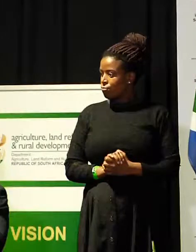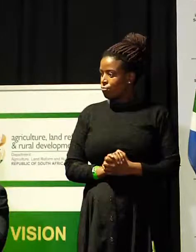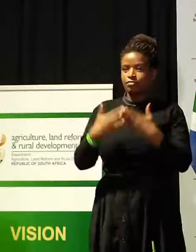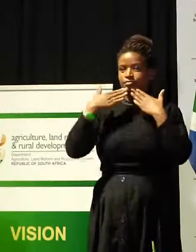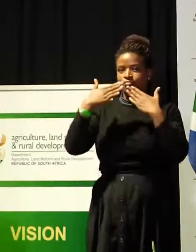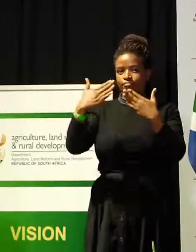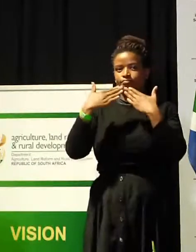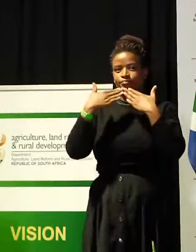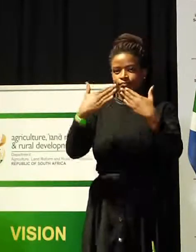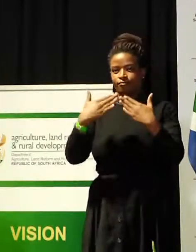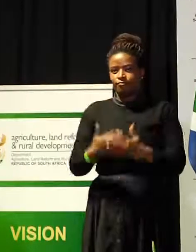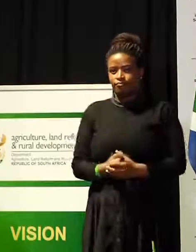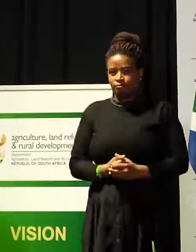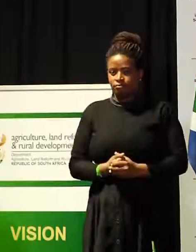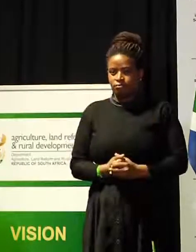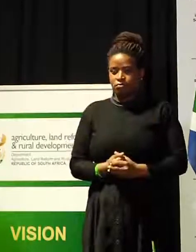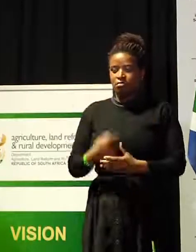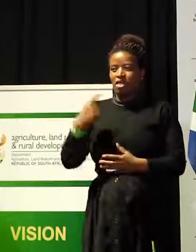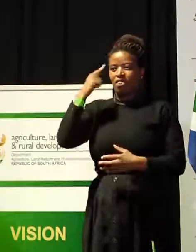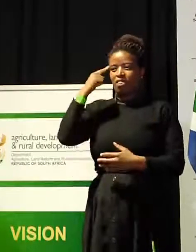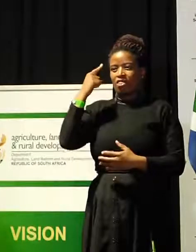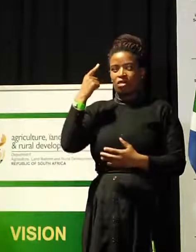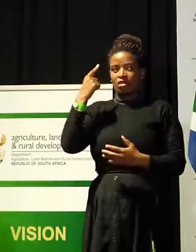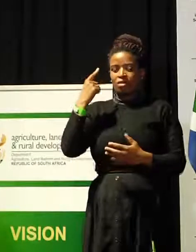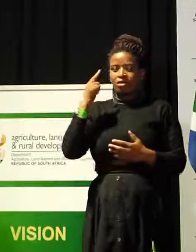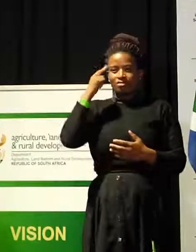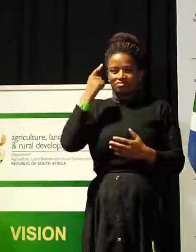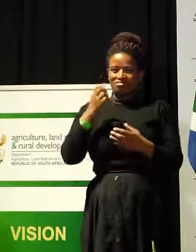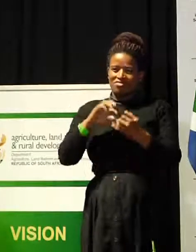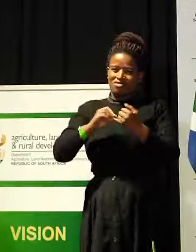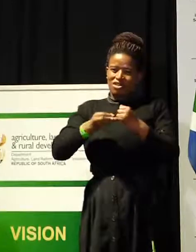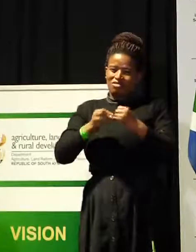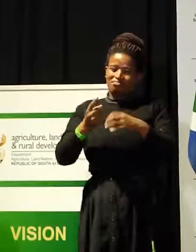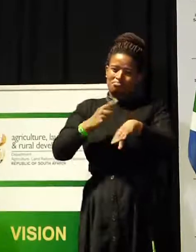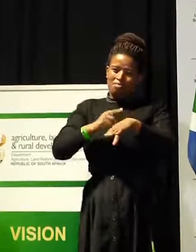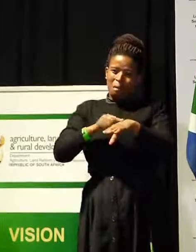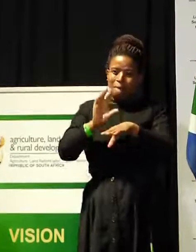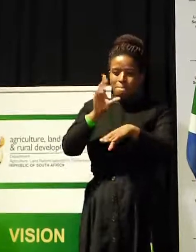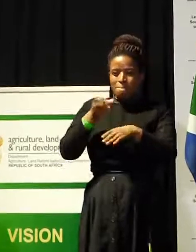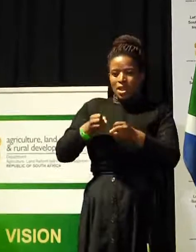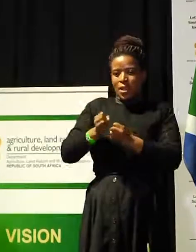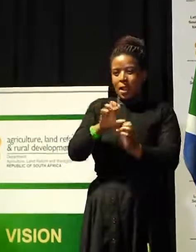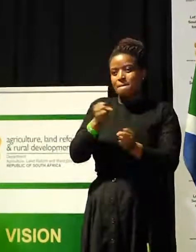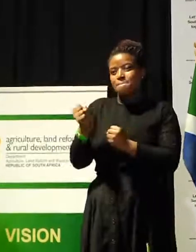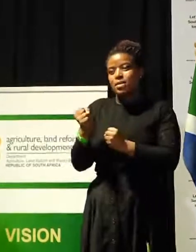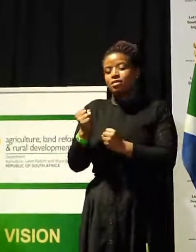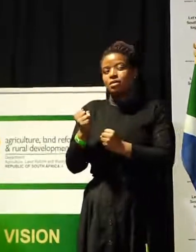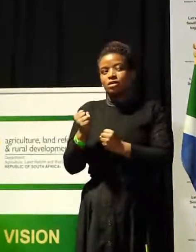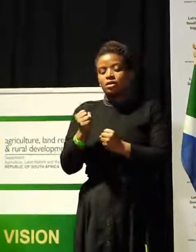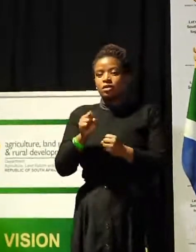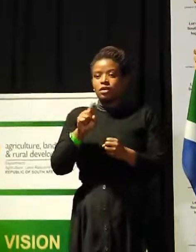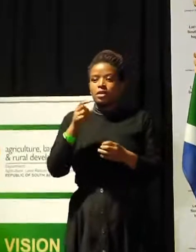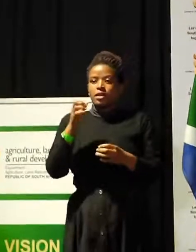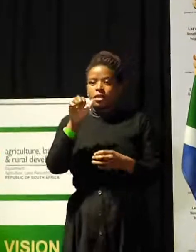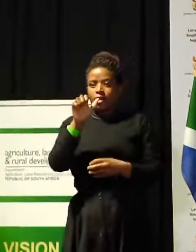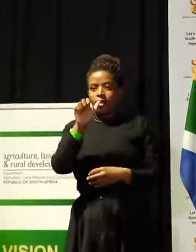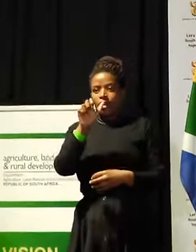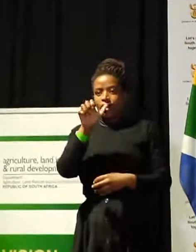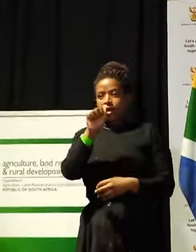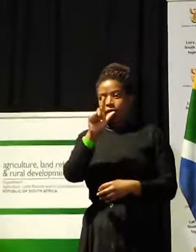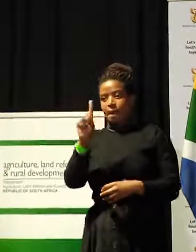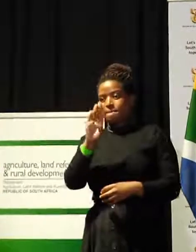Chairperson. I think I'll be able to do that because these two commissions, A and B, were dealing with the